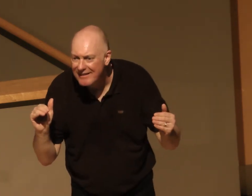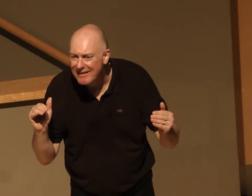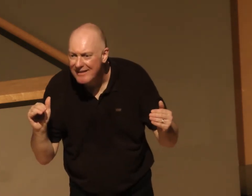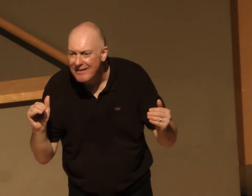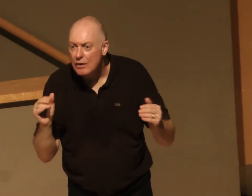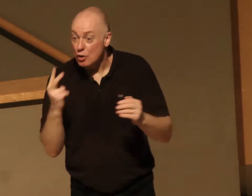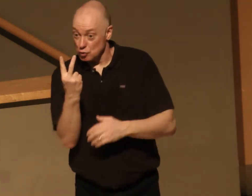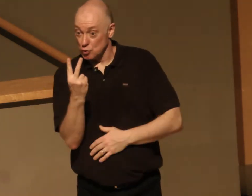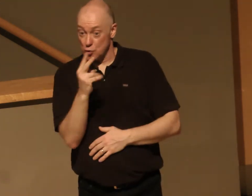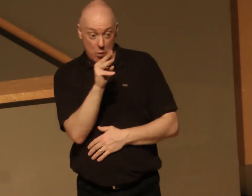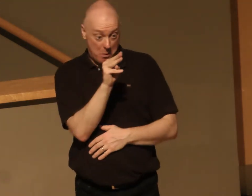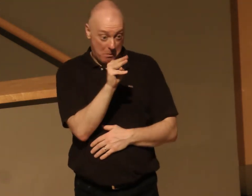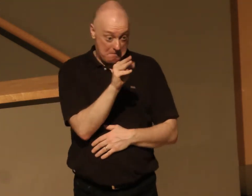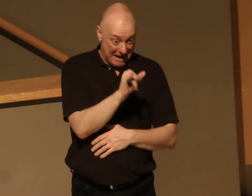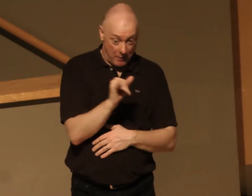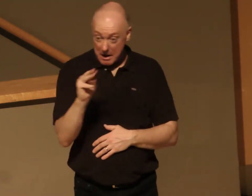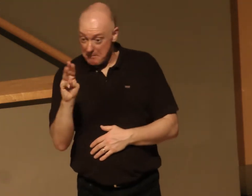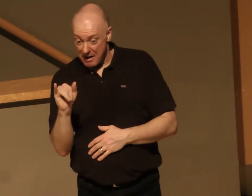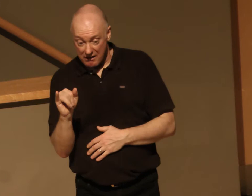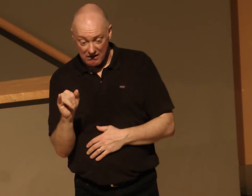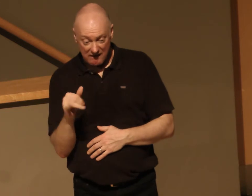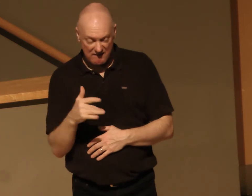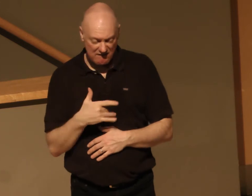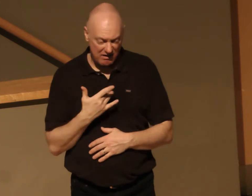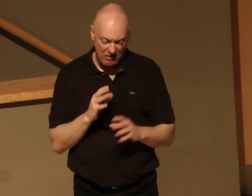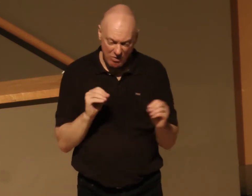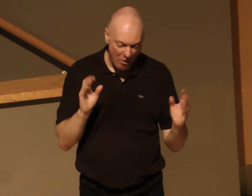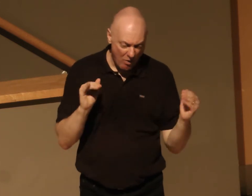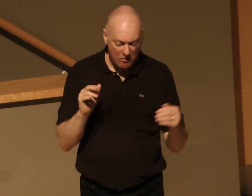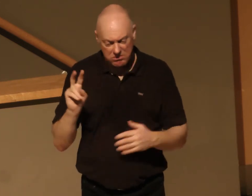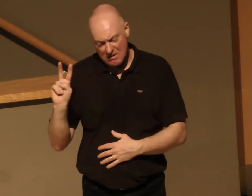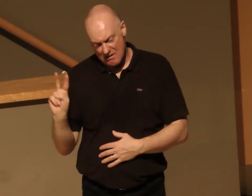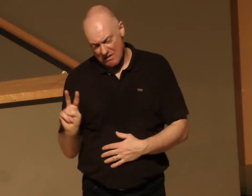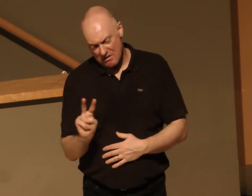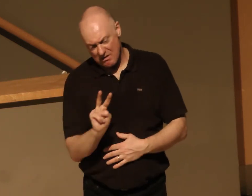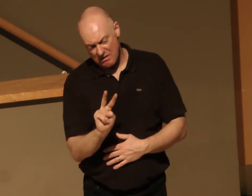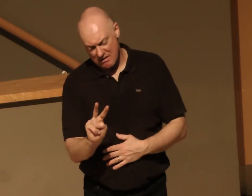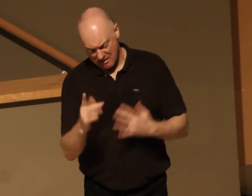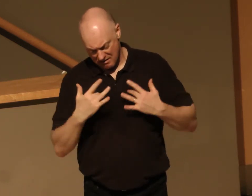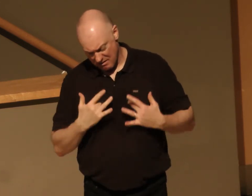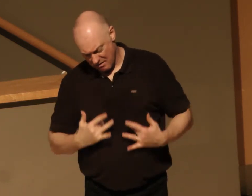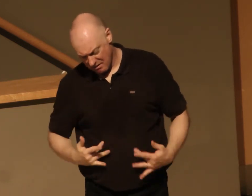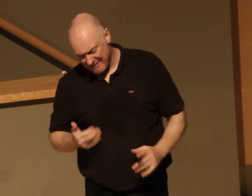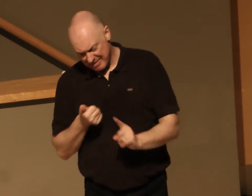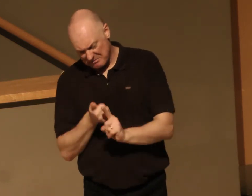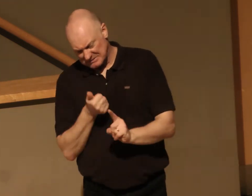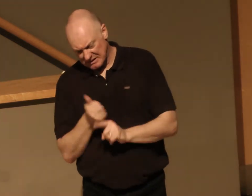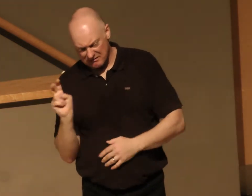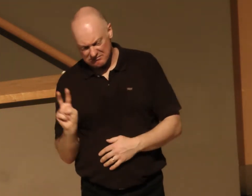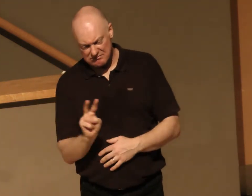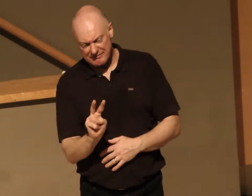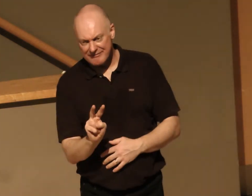come with a sense of hopelessness. They come with a sense of despair. Let ask you this question.